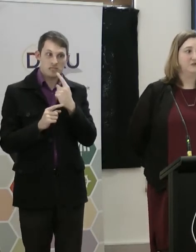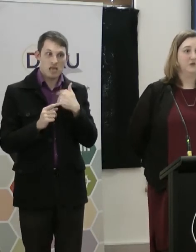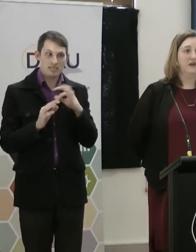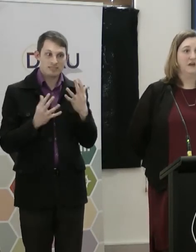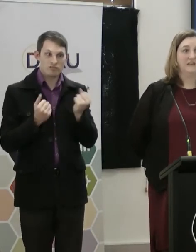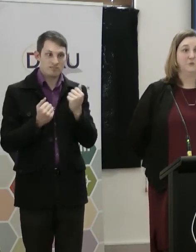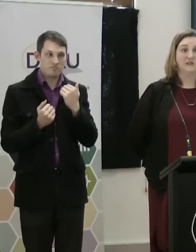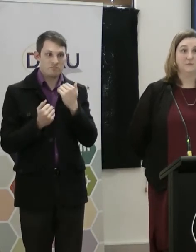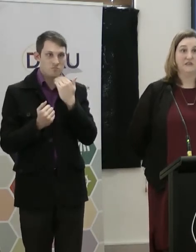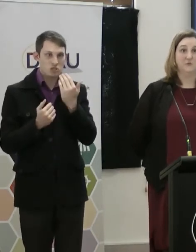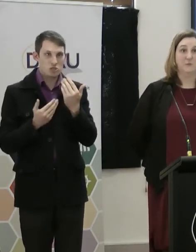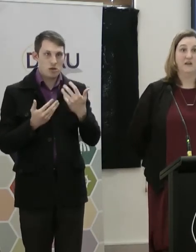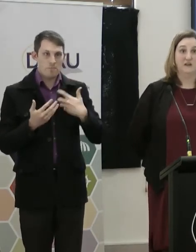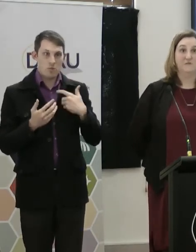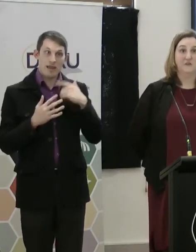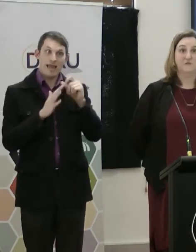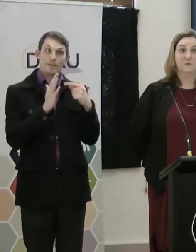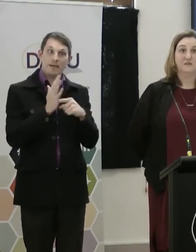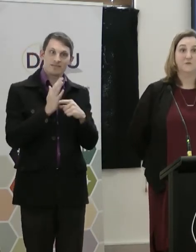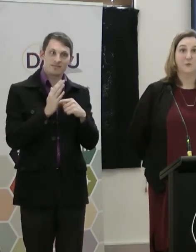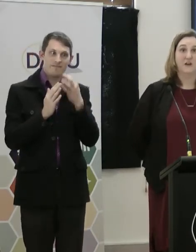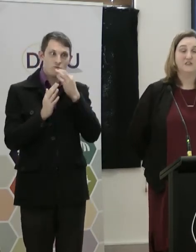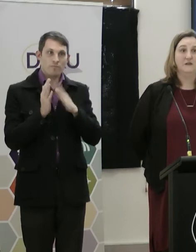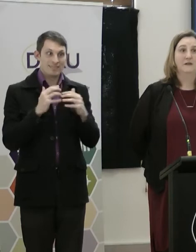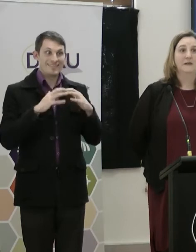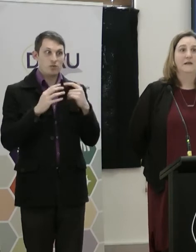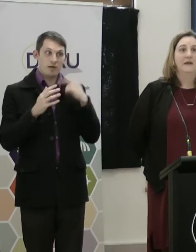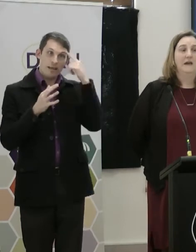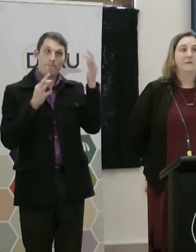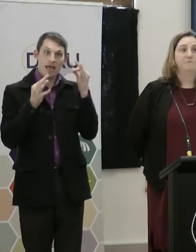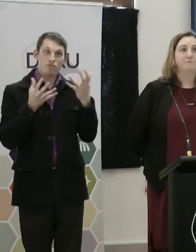in Victoria as we expected we might in our first few months of operation.